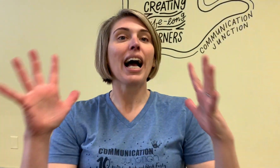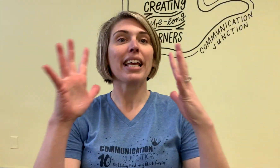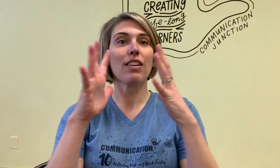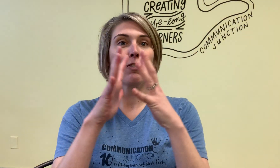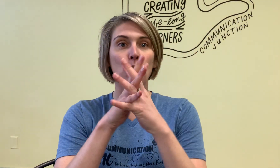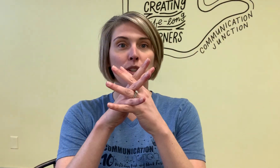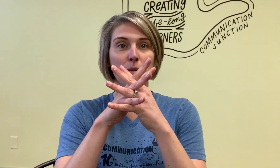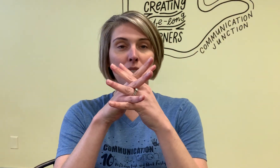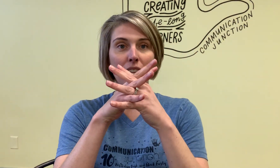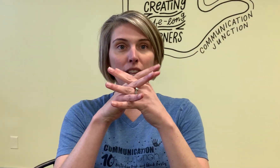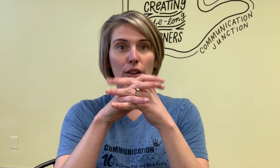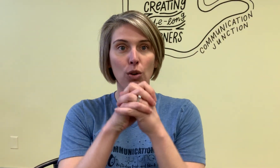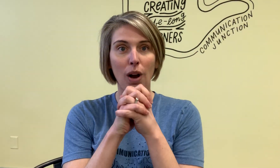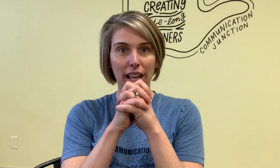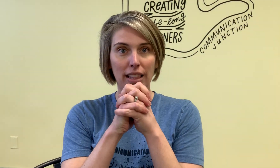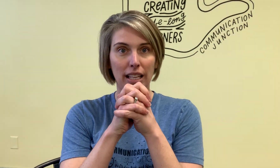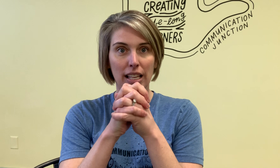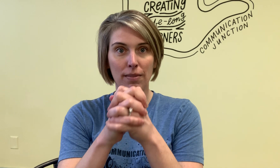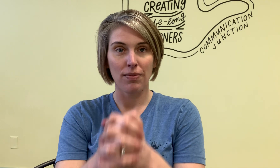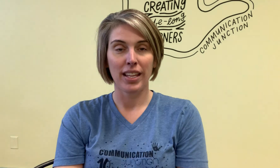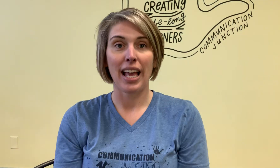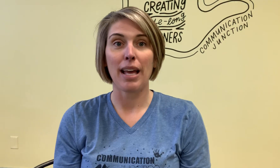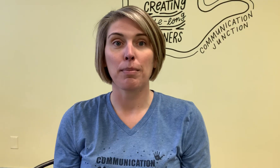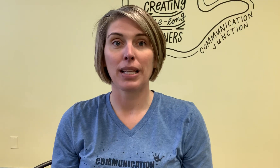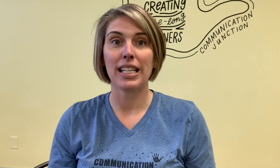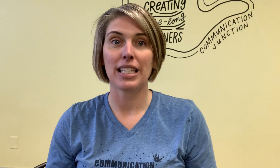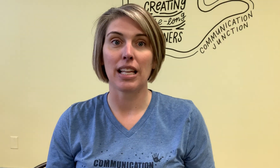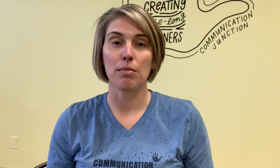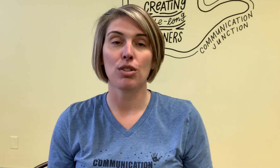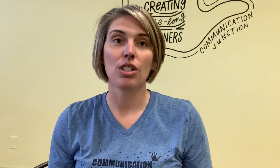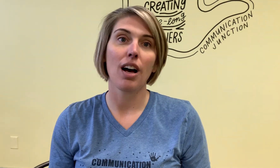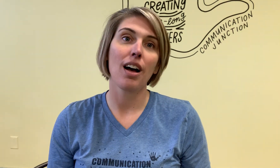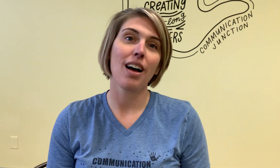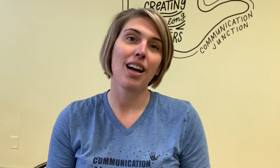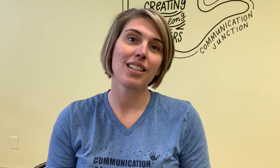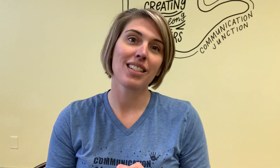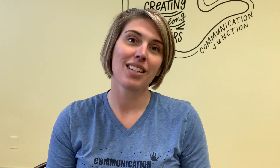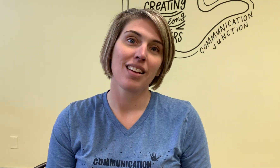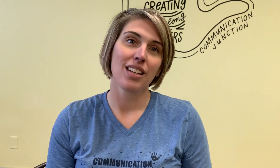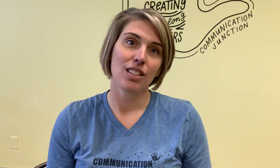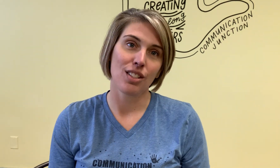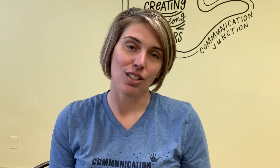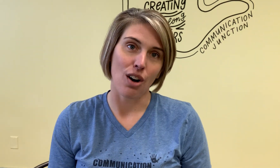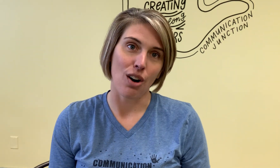can fold them together quietly and place them just so.